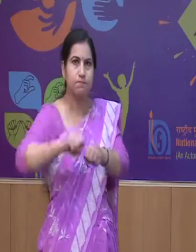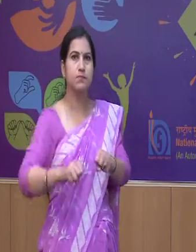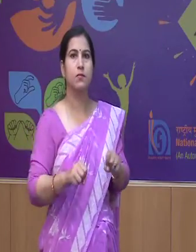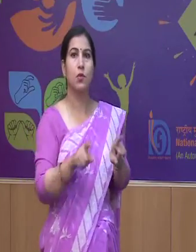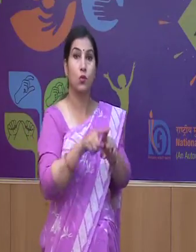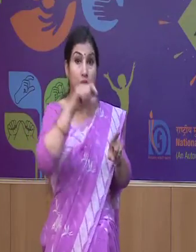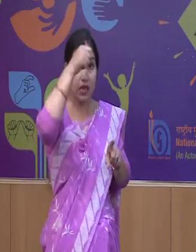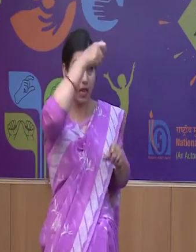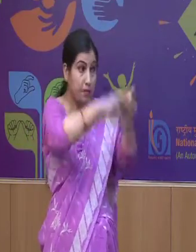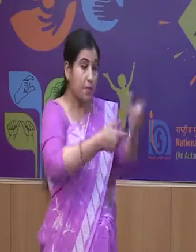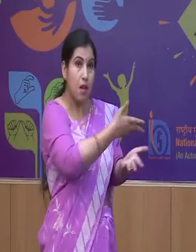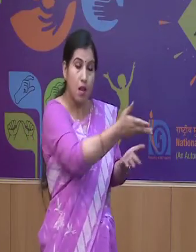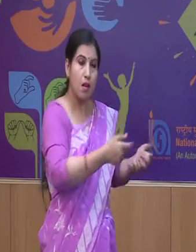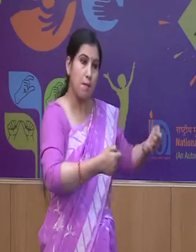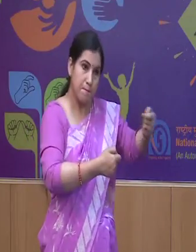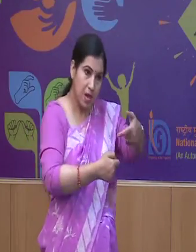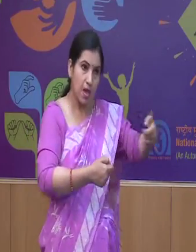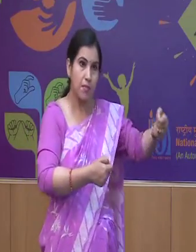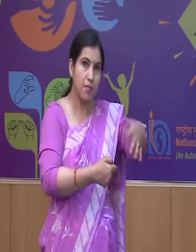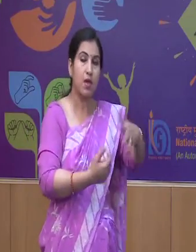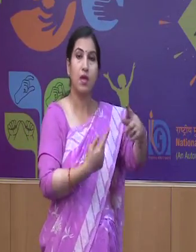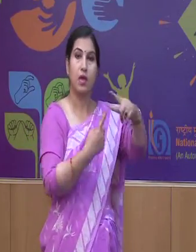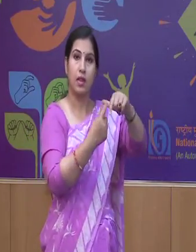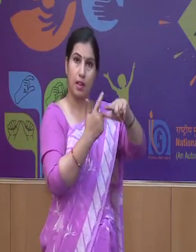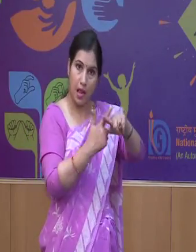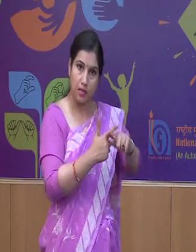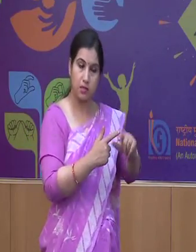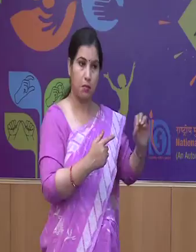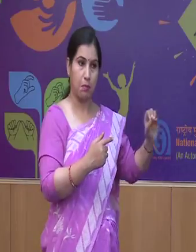Hence, the Indian people had to pay a huge amount of taxes to them.